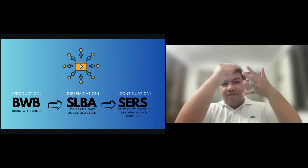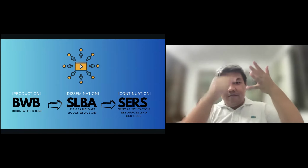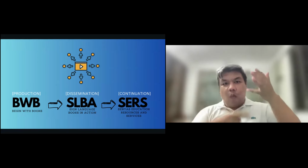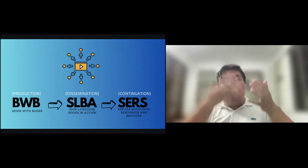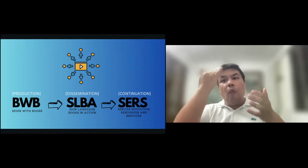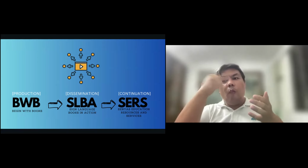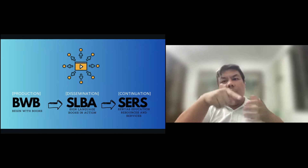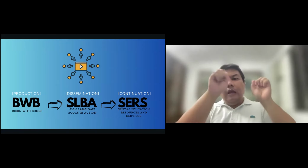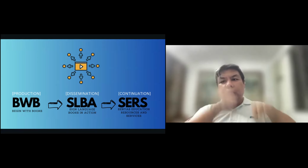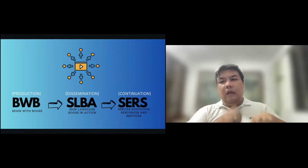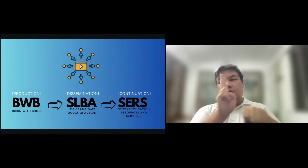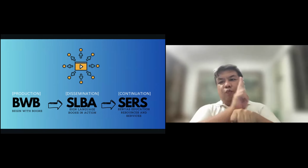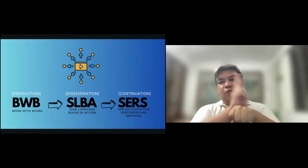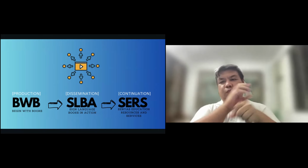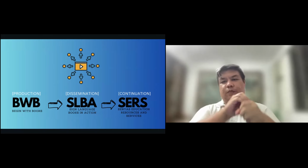happy